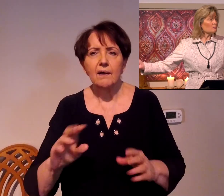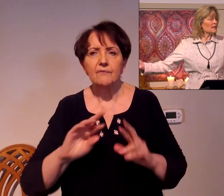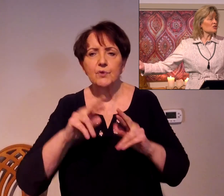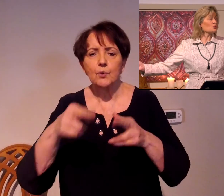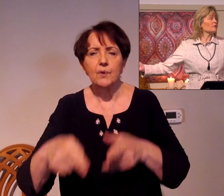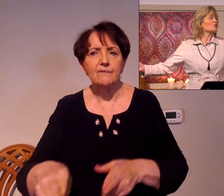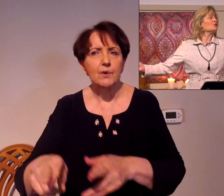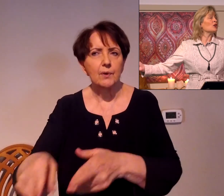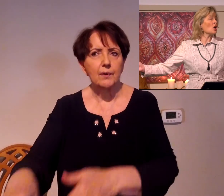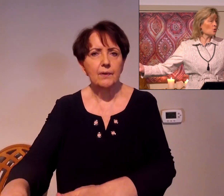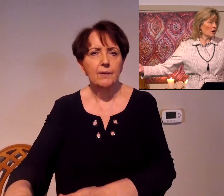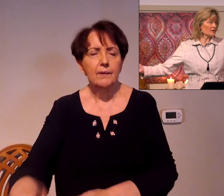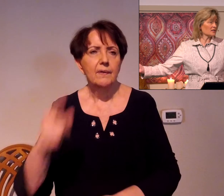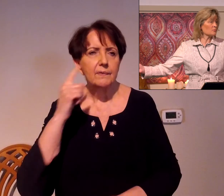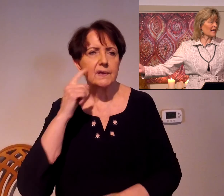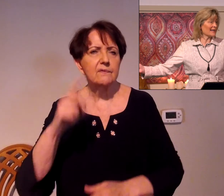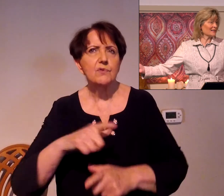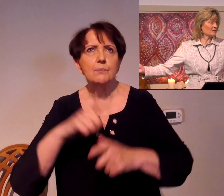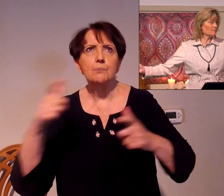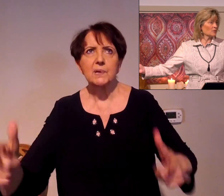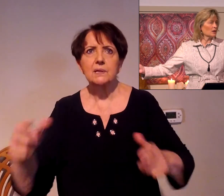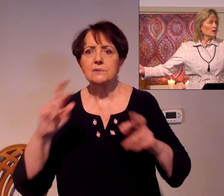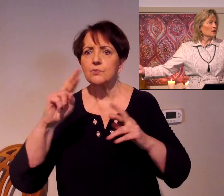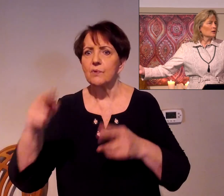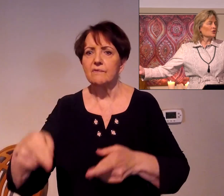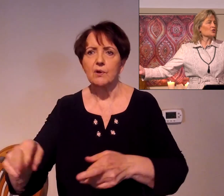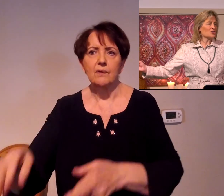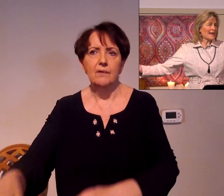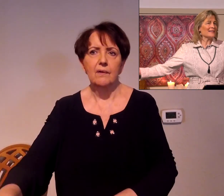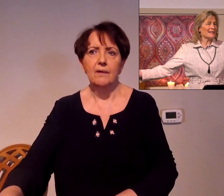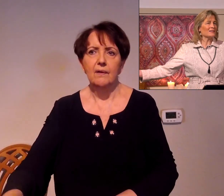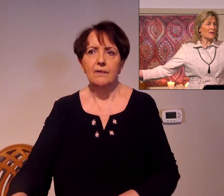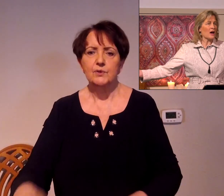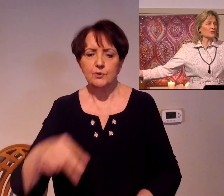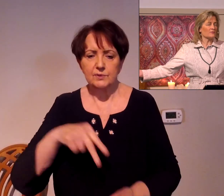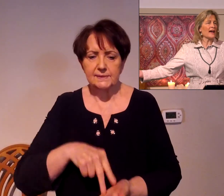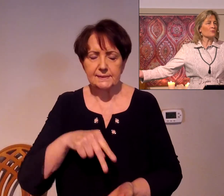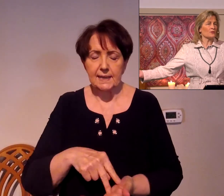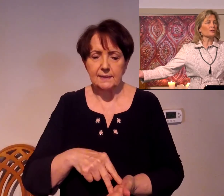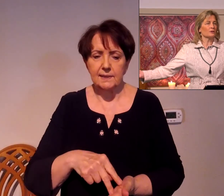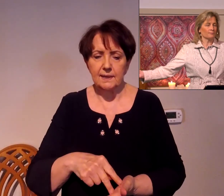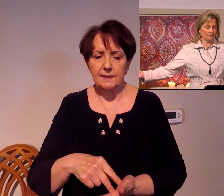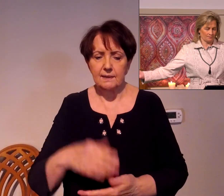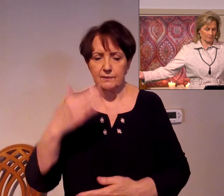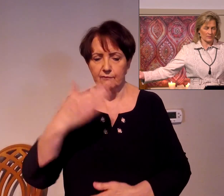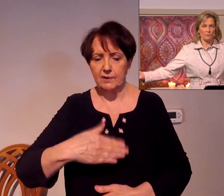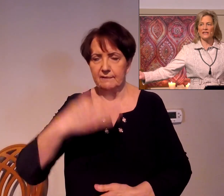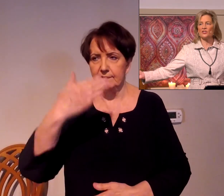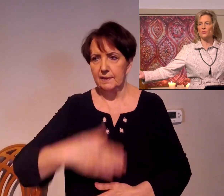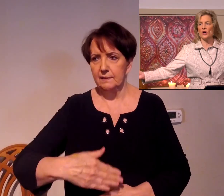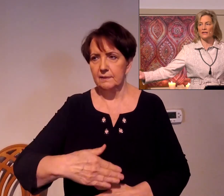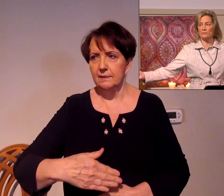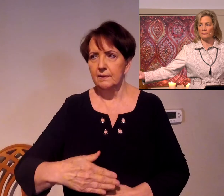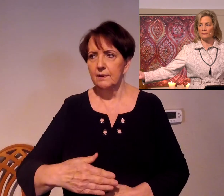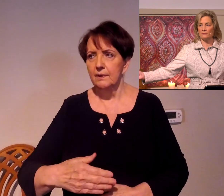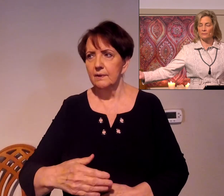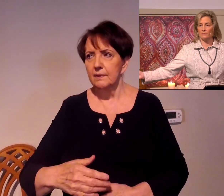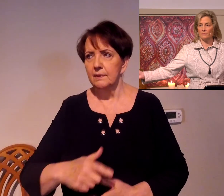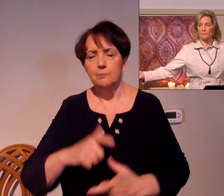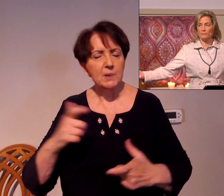Think of the biggest river you know on this planet. You're standing at the mouth of that river. Biggest